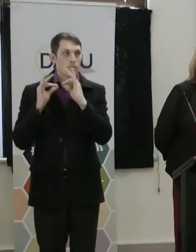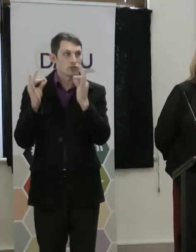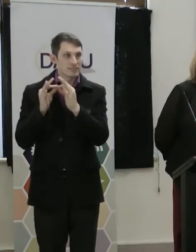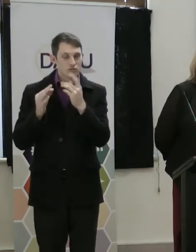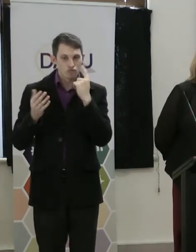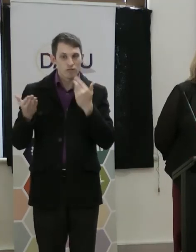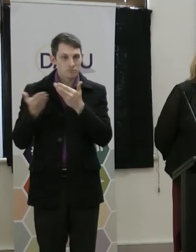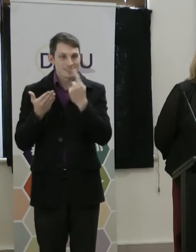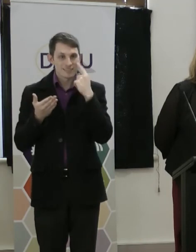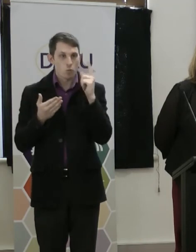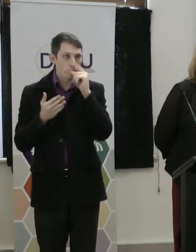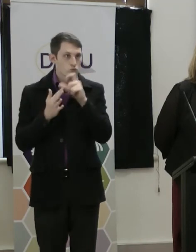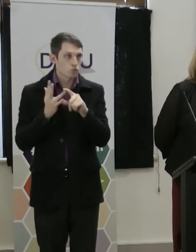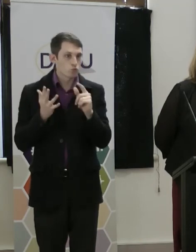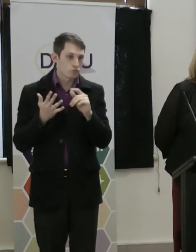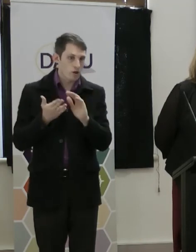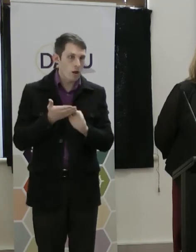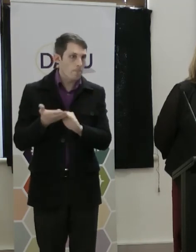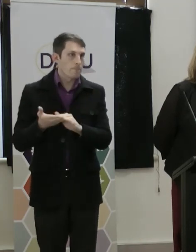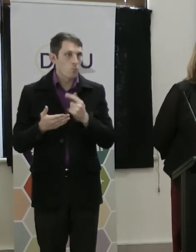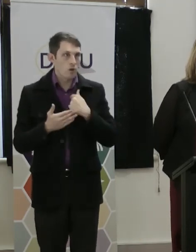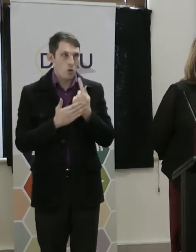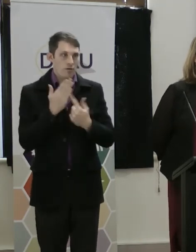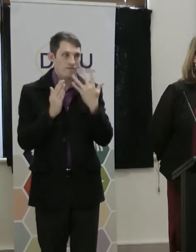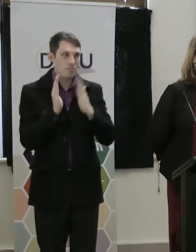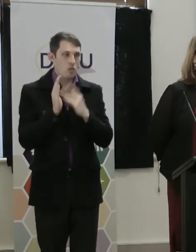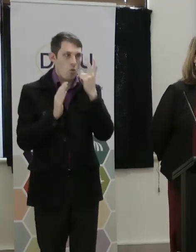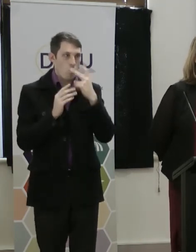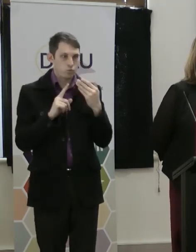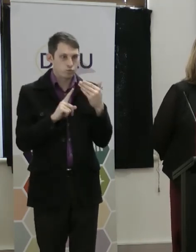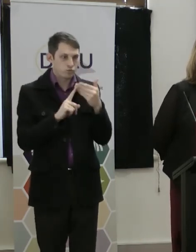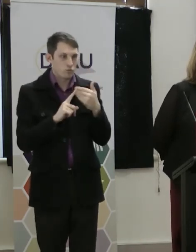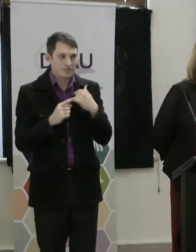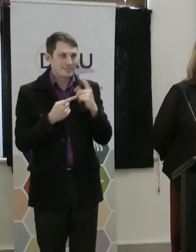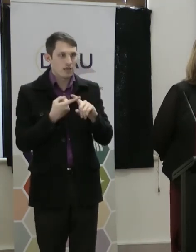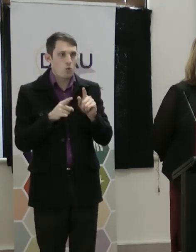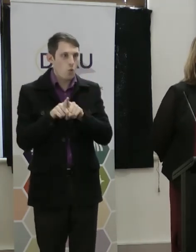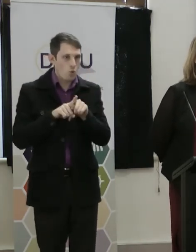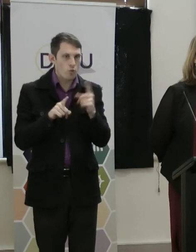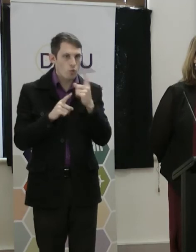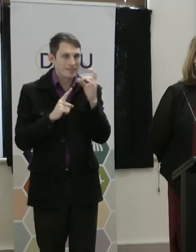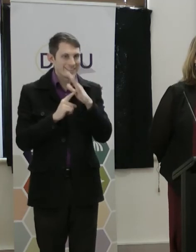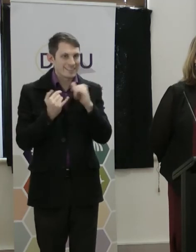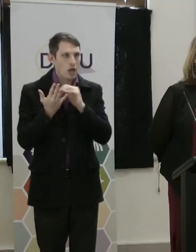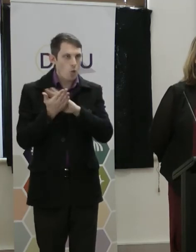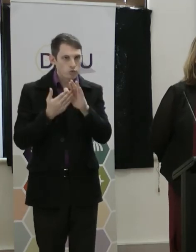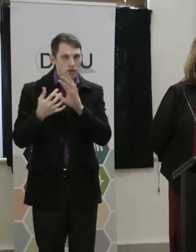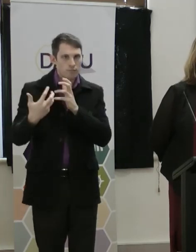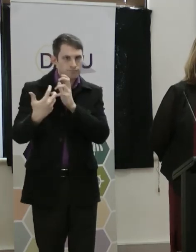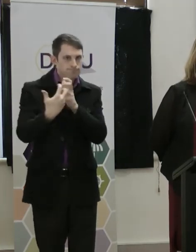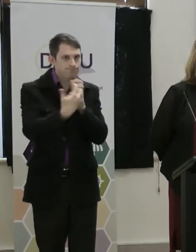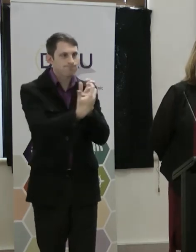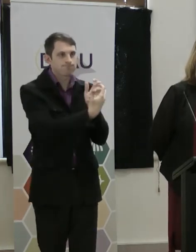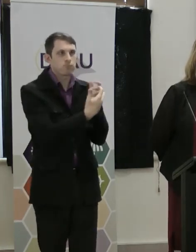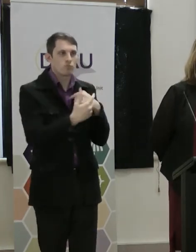we can do to help. We are only 5 months old, and we are still learning who our key stakeholders are in that space, and we are